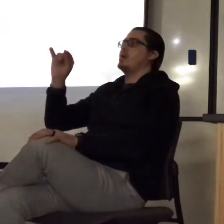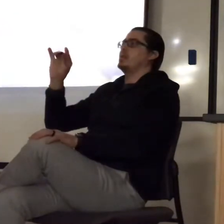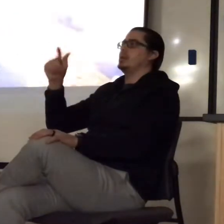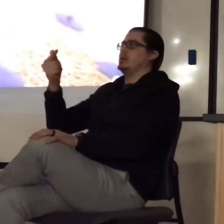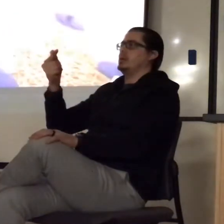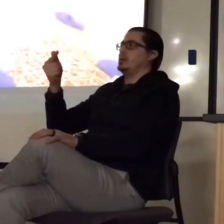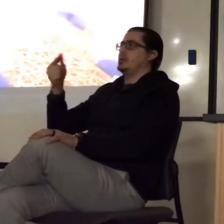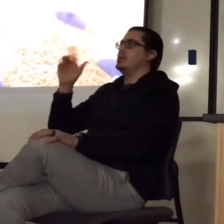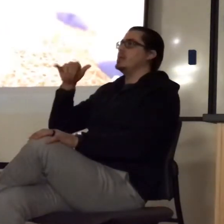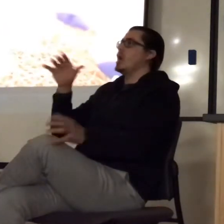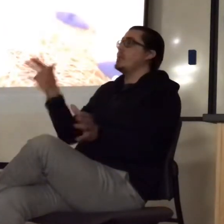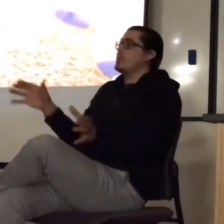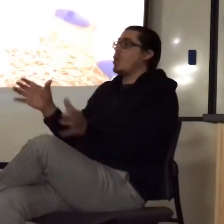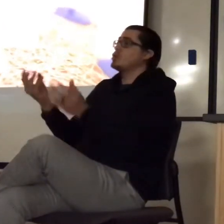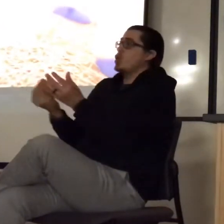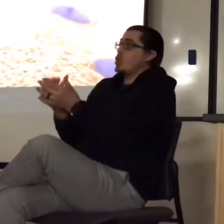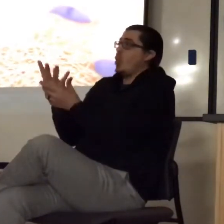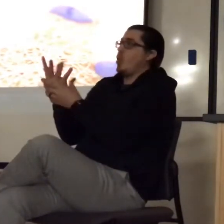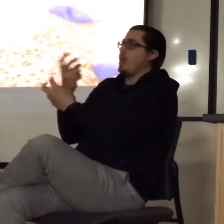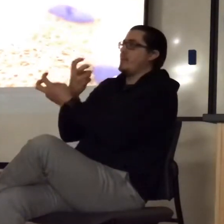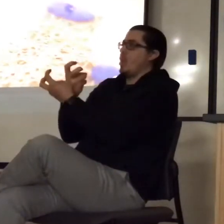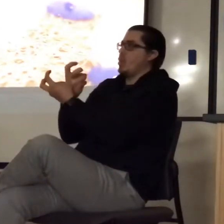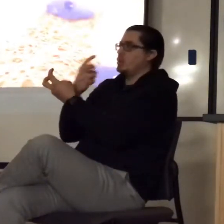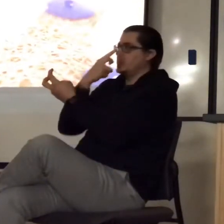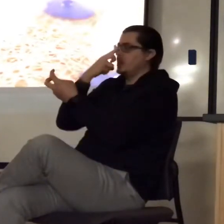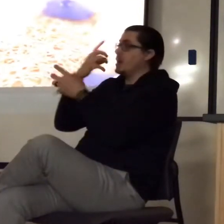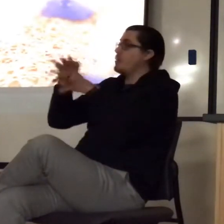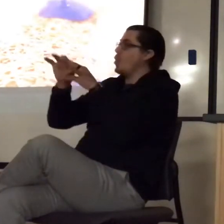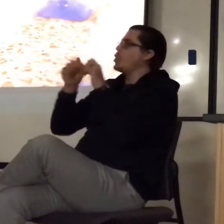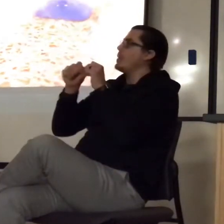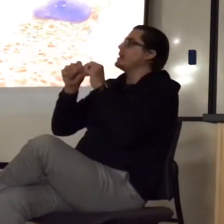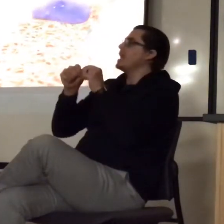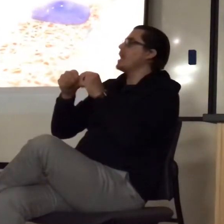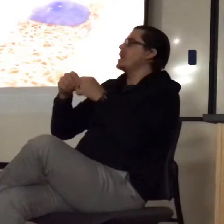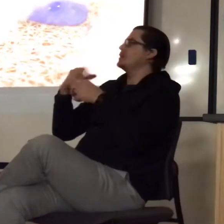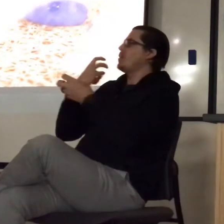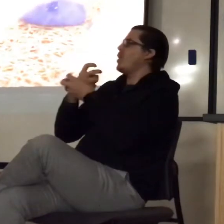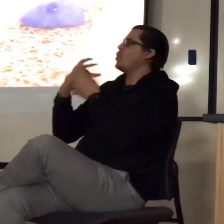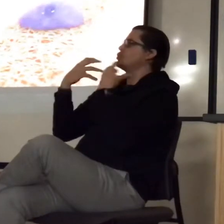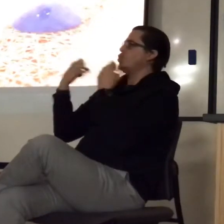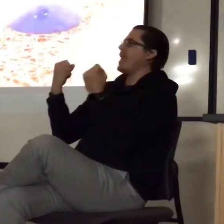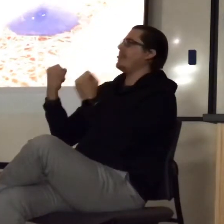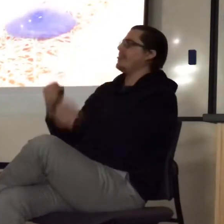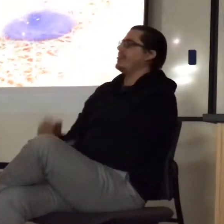Bone modeling promotes the growth of bones and is important for maintaining bone strength.